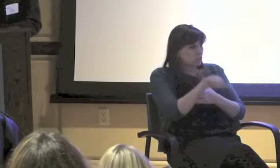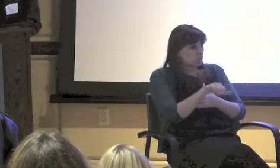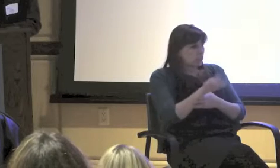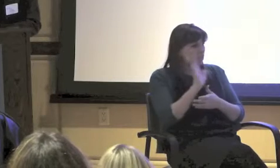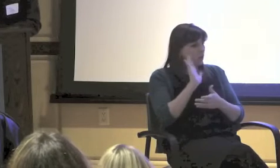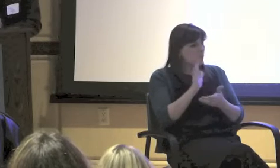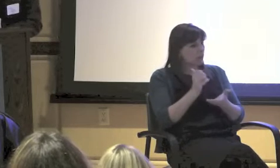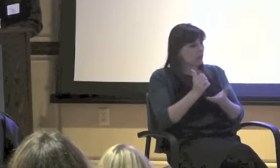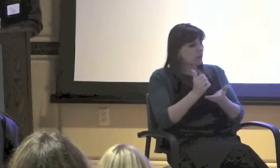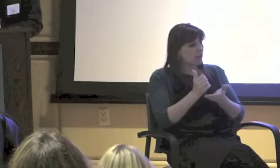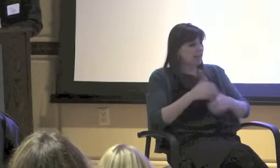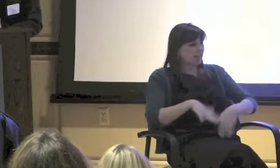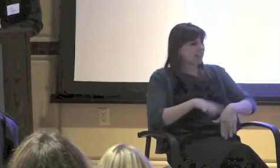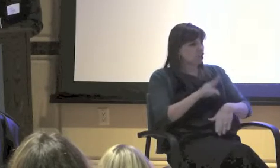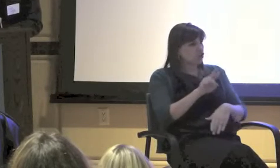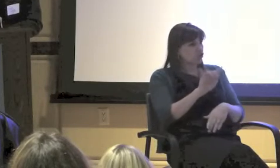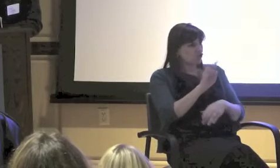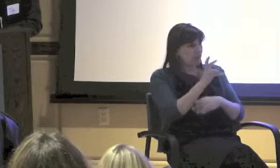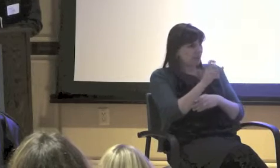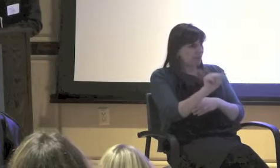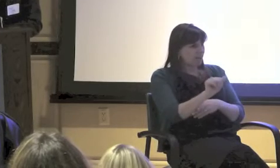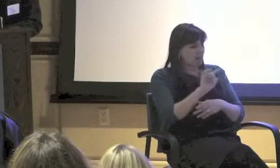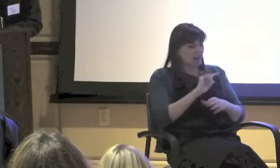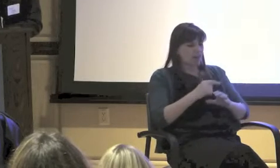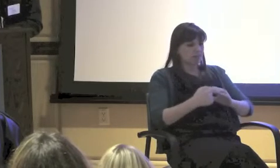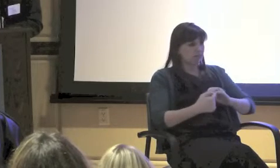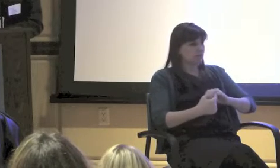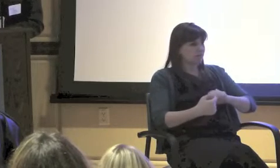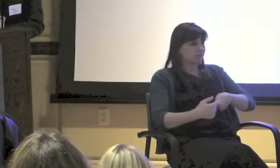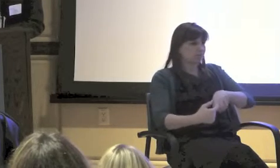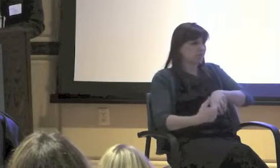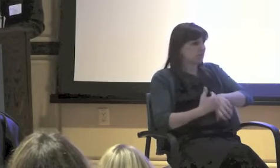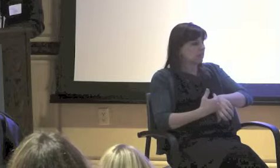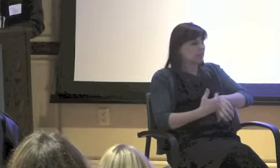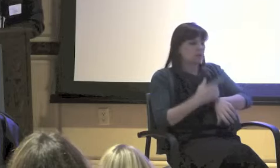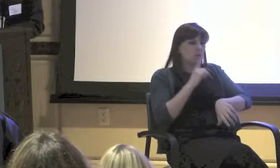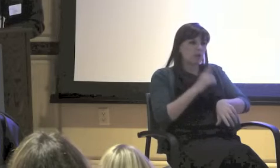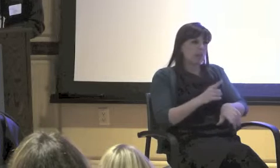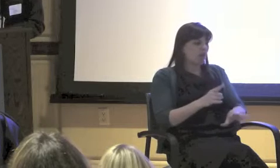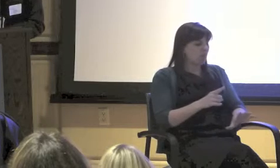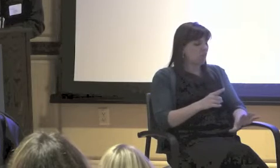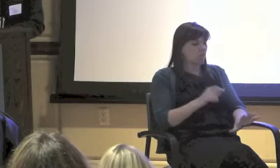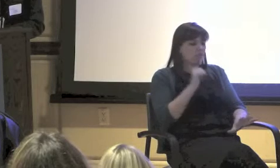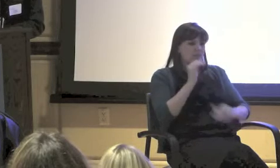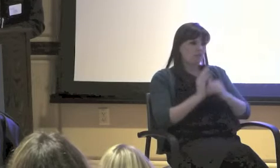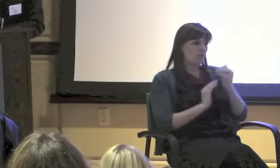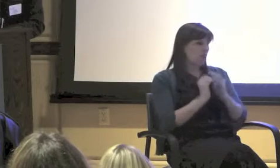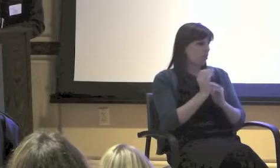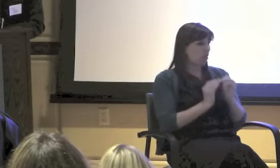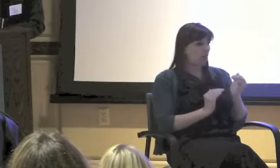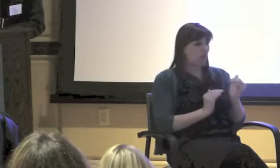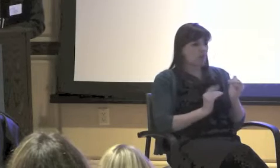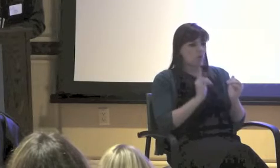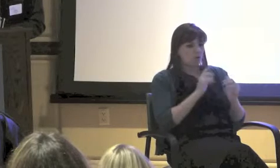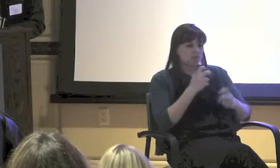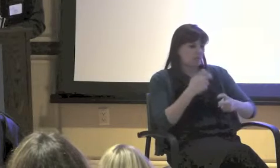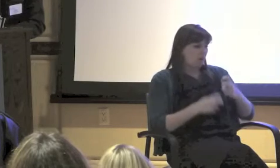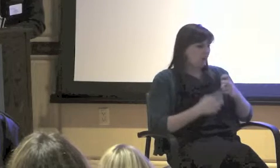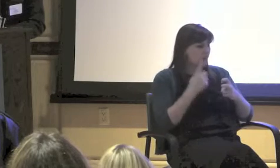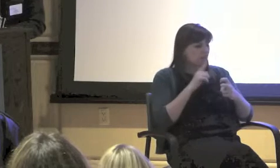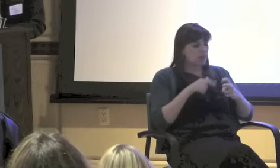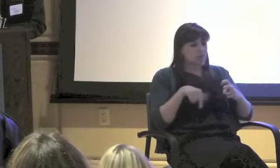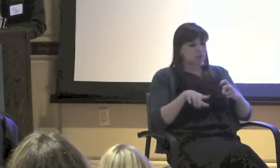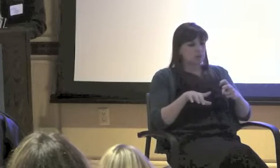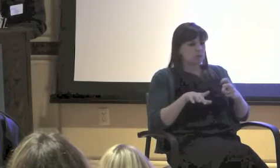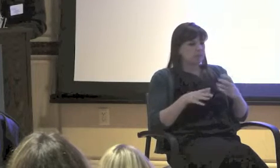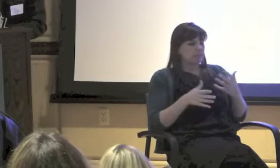have sensation in the urethra, and catheterizing can be very uncomfortable for them, very difficult for